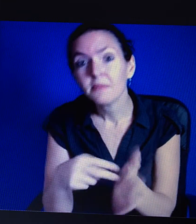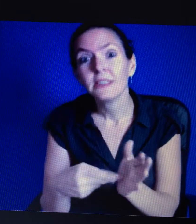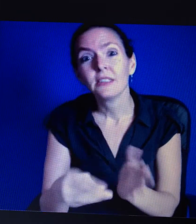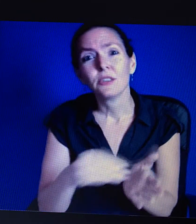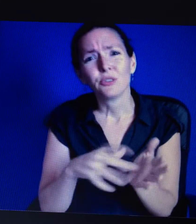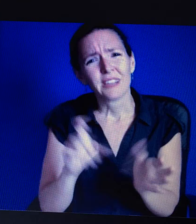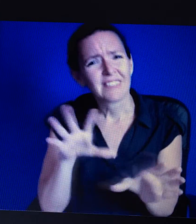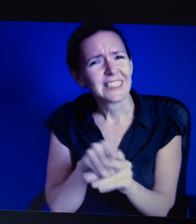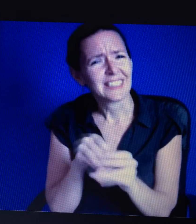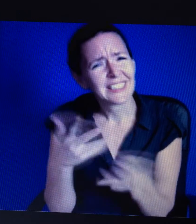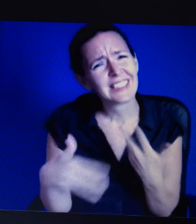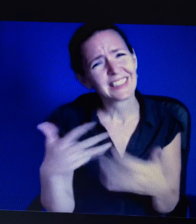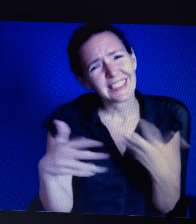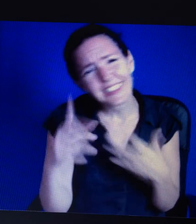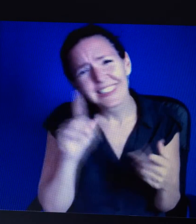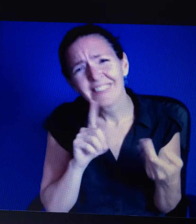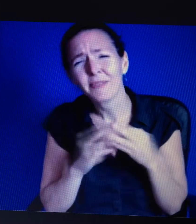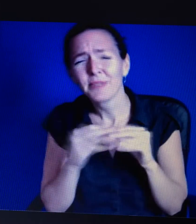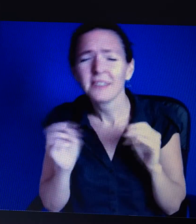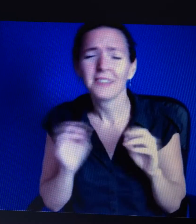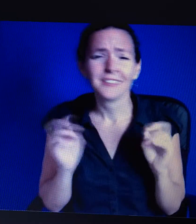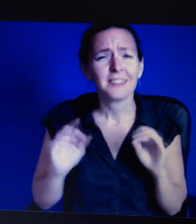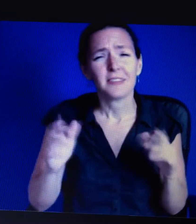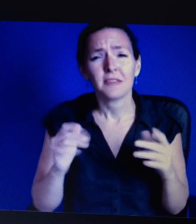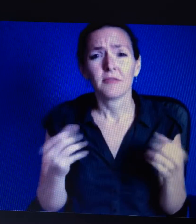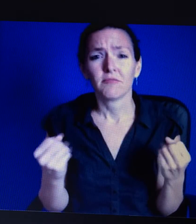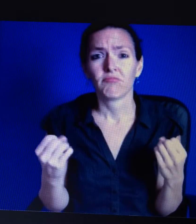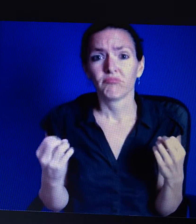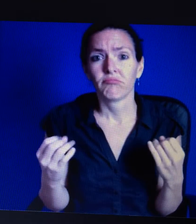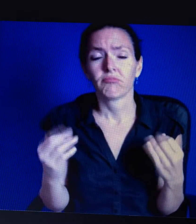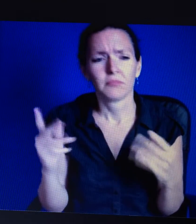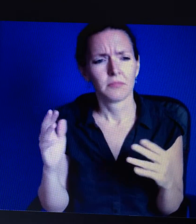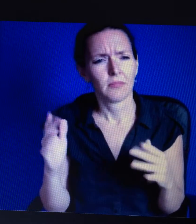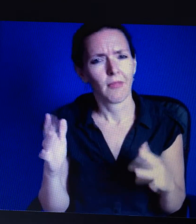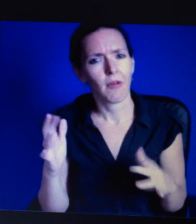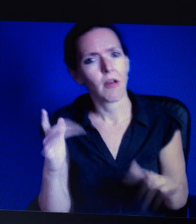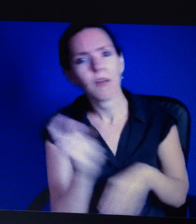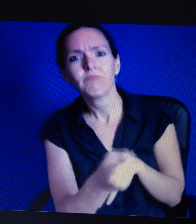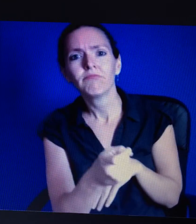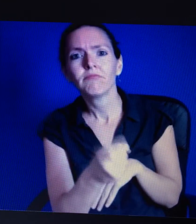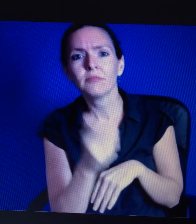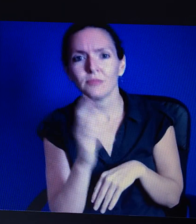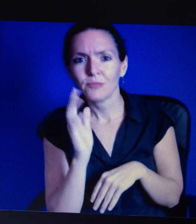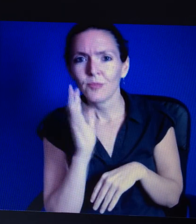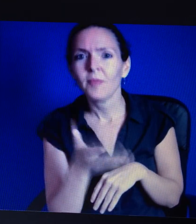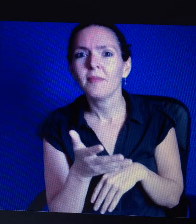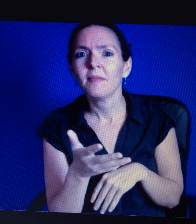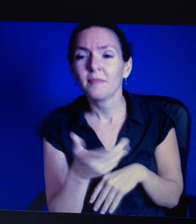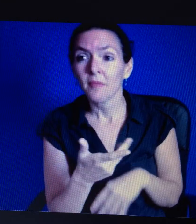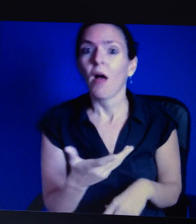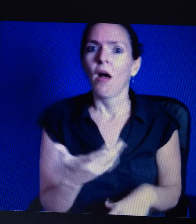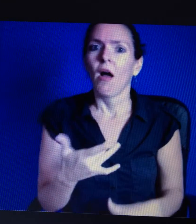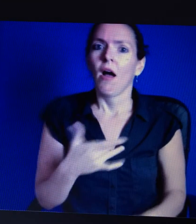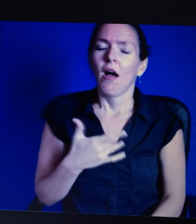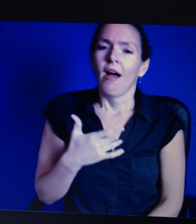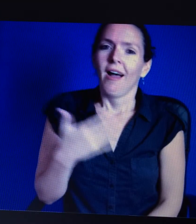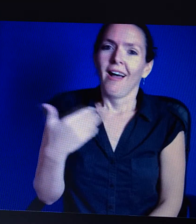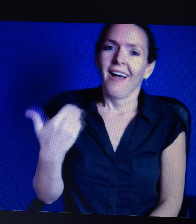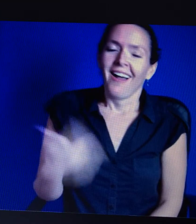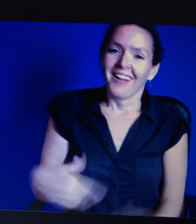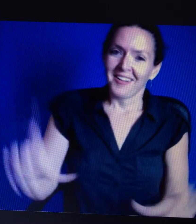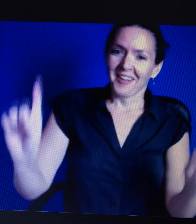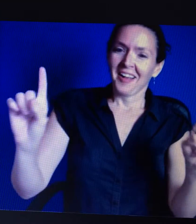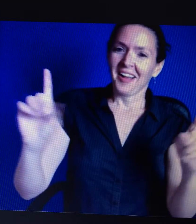honor the name sign rules. You need to earn your name sign. All the all